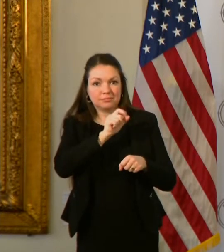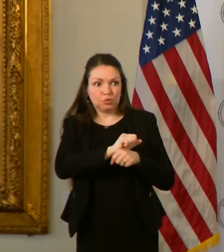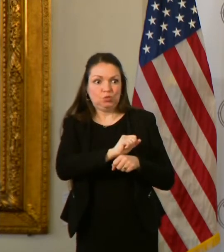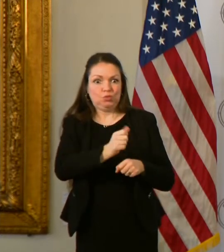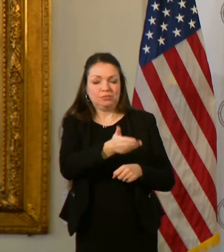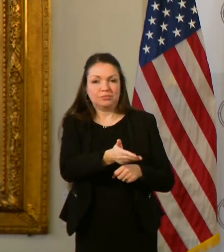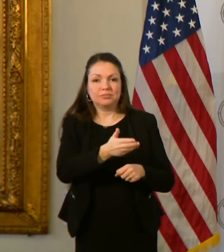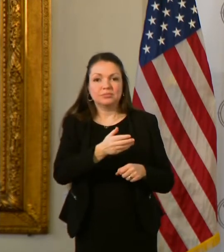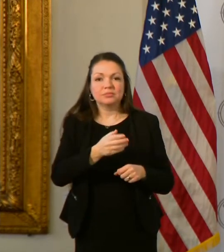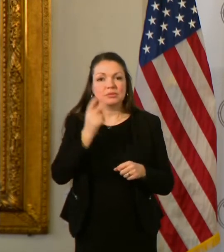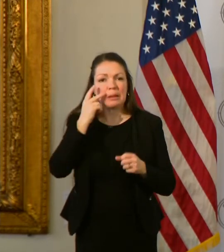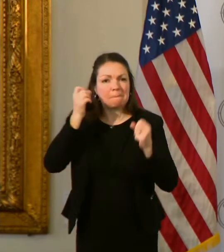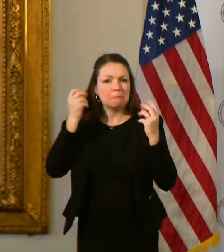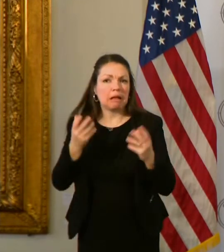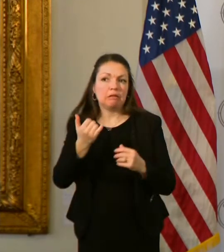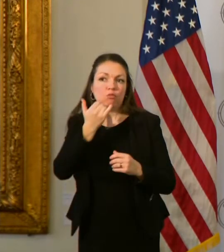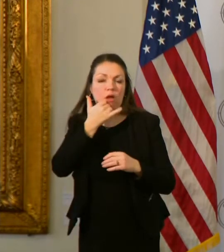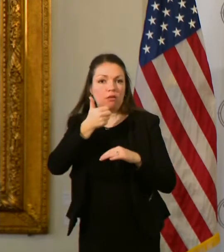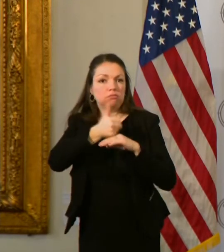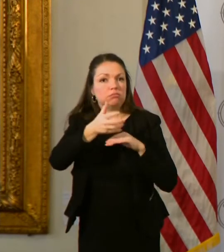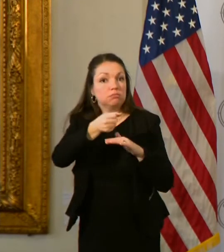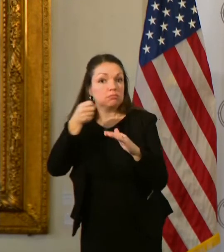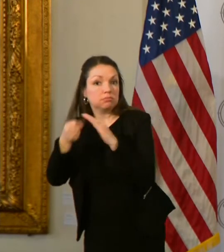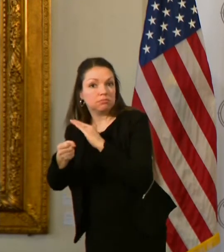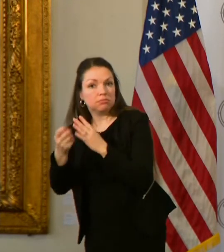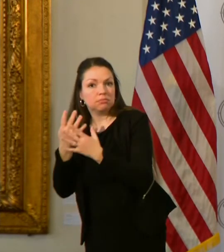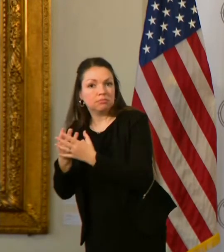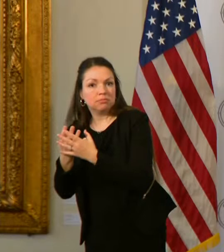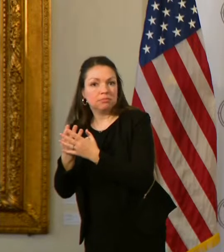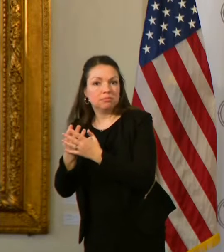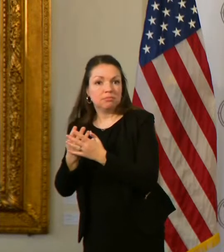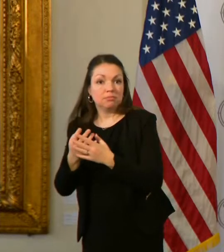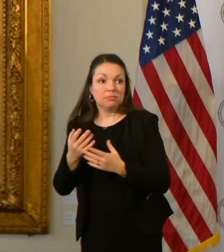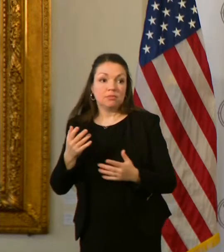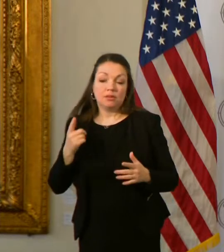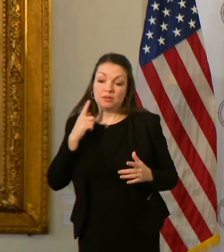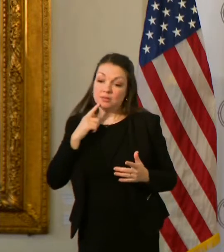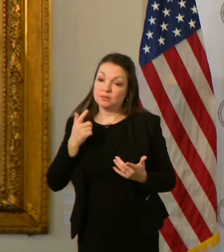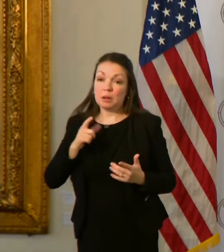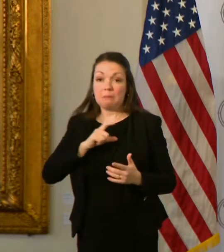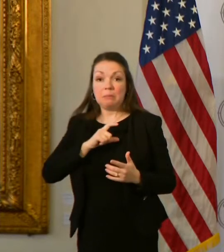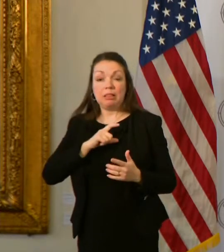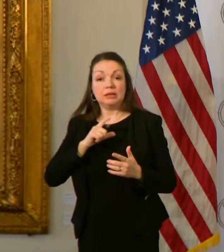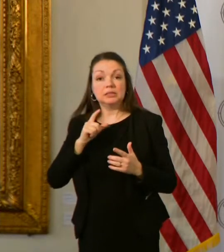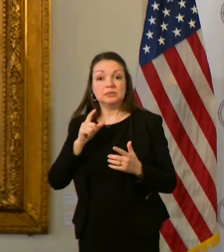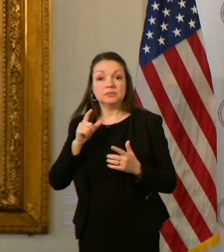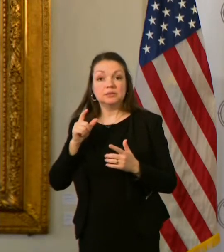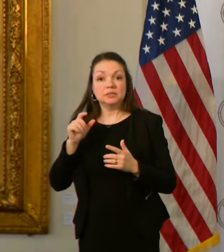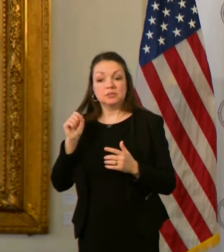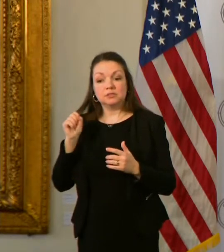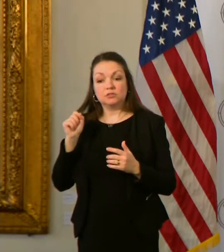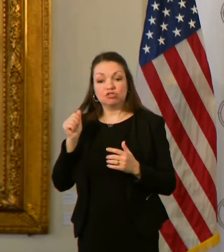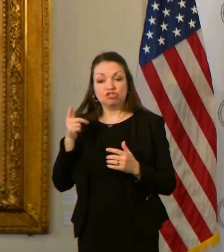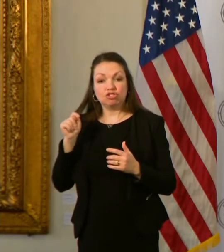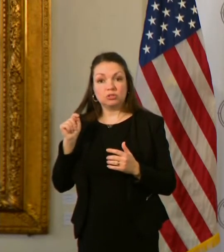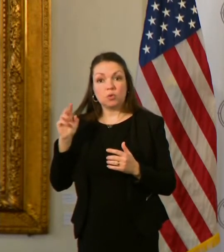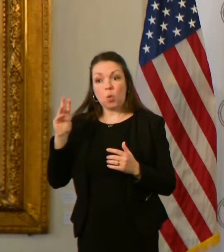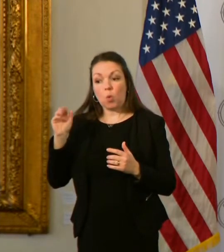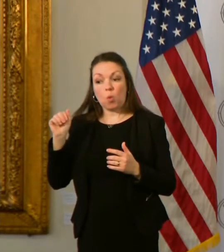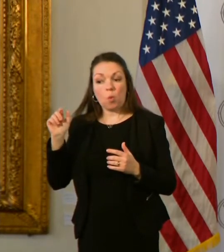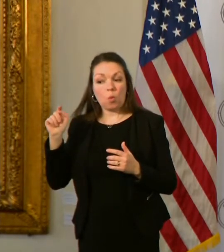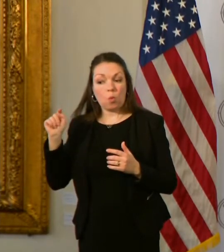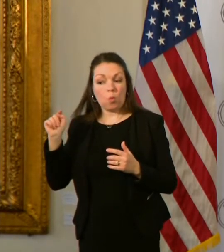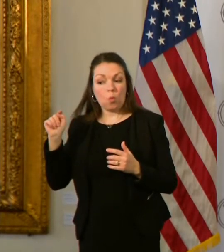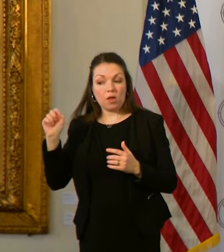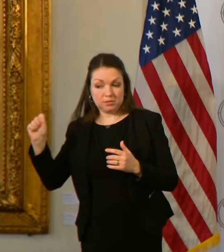in the wrongful convictions obtained by a corrupt police officer, Sergeant Watts, who went into the Ida B.